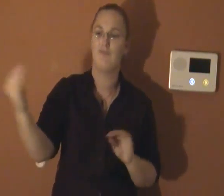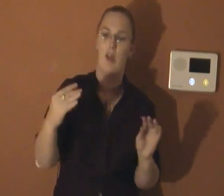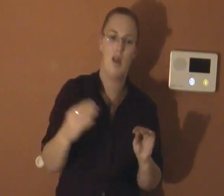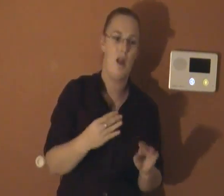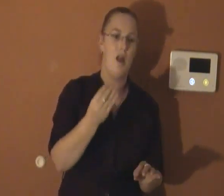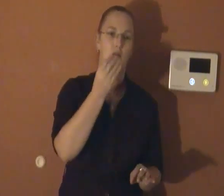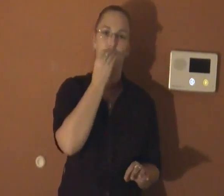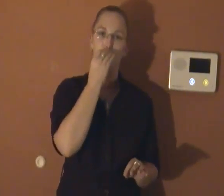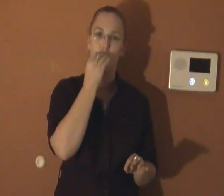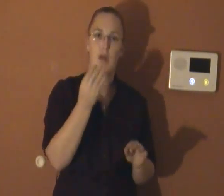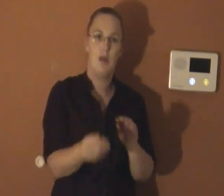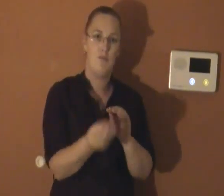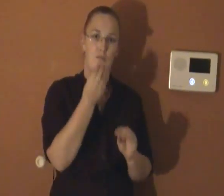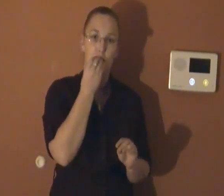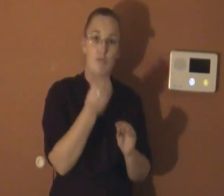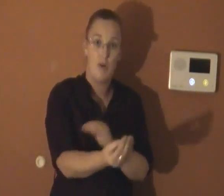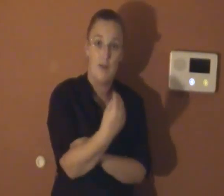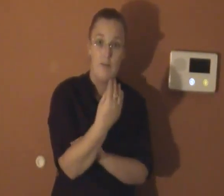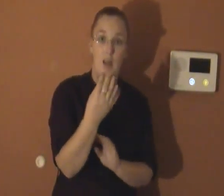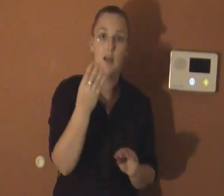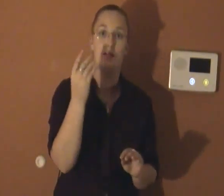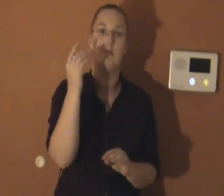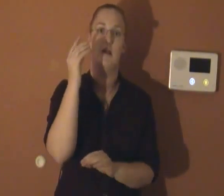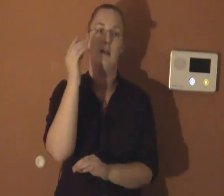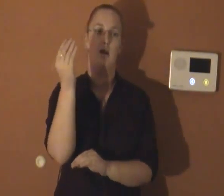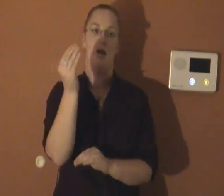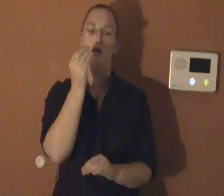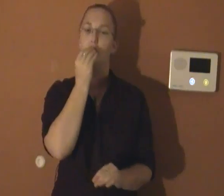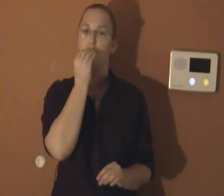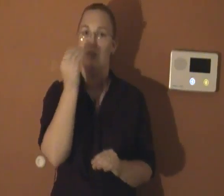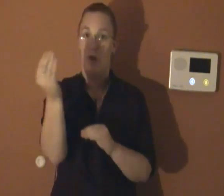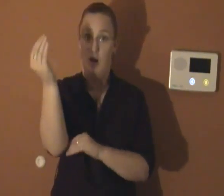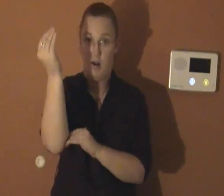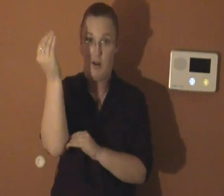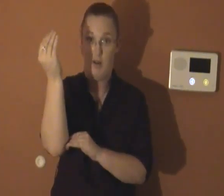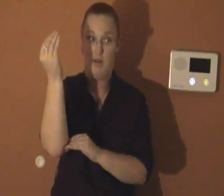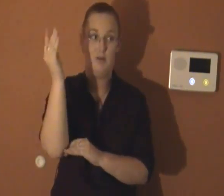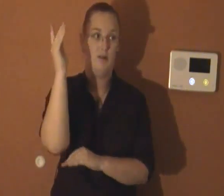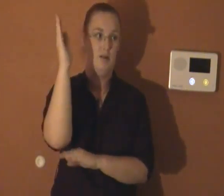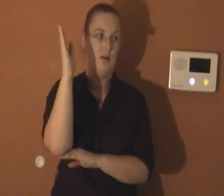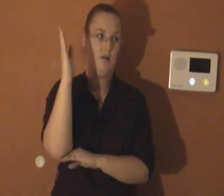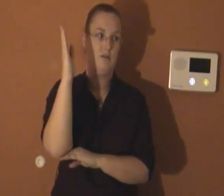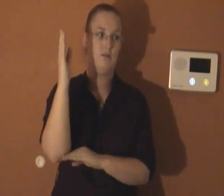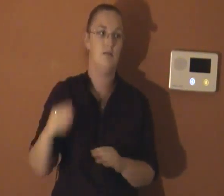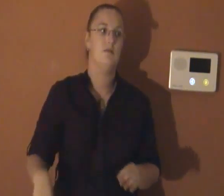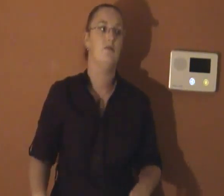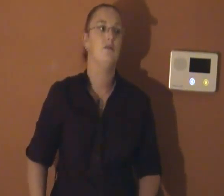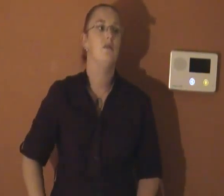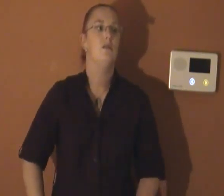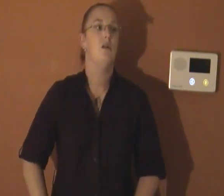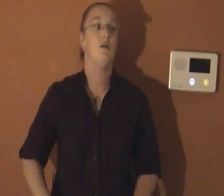Also, there was an old stone sink there. We had no running water. They had to go into the garden and draw water from the well.